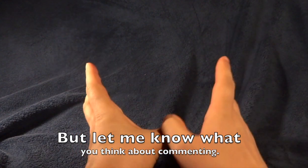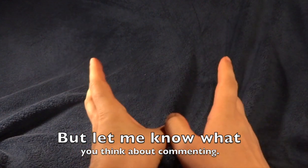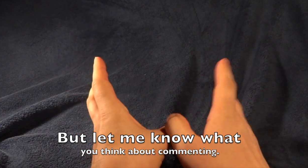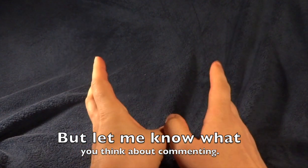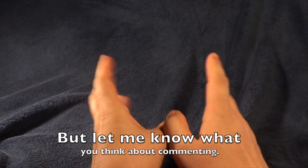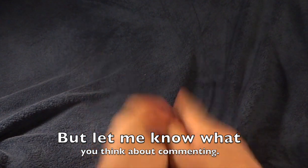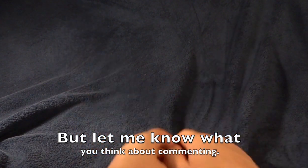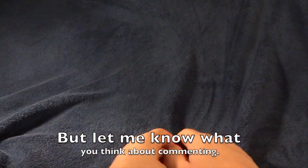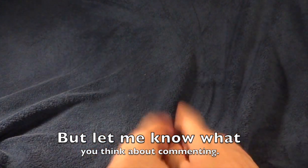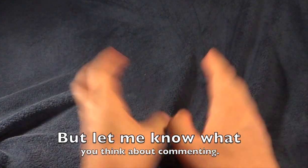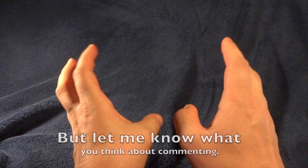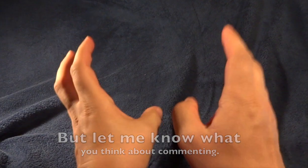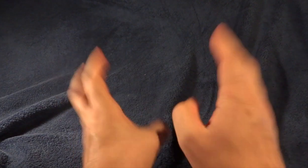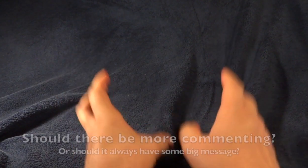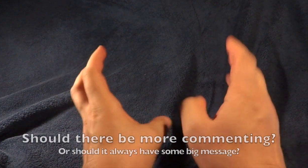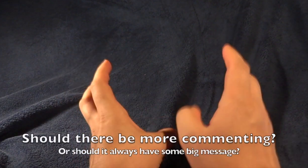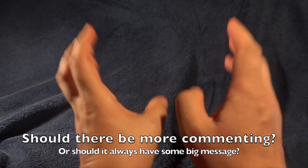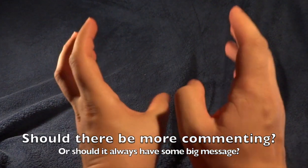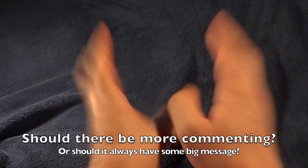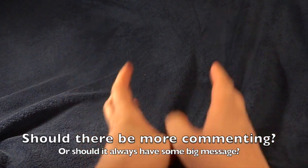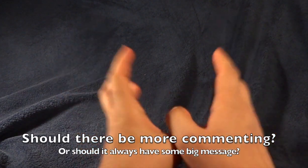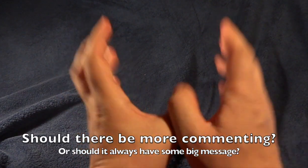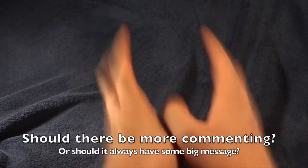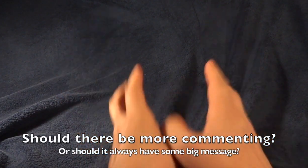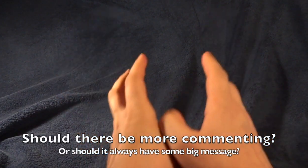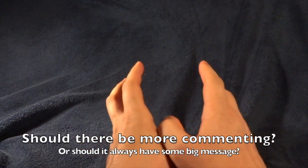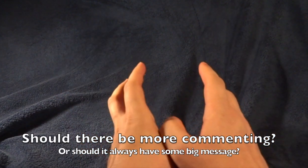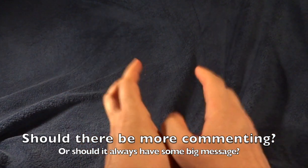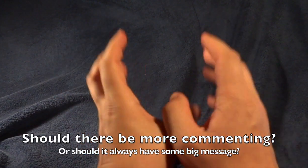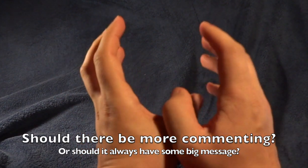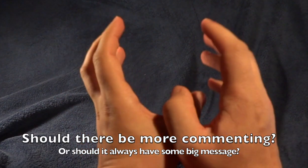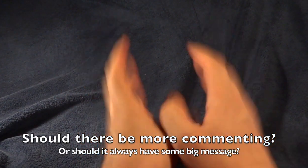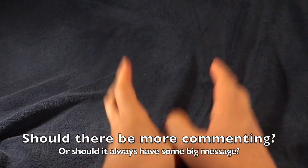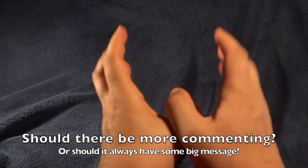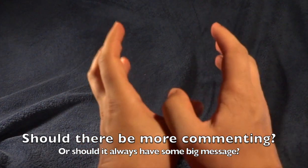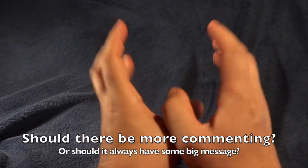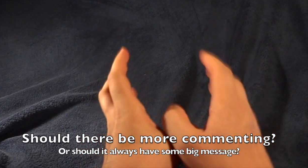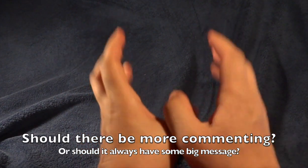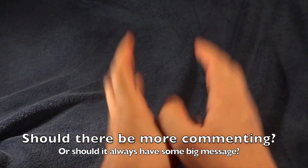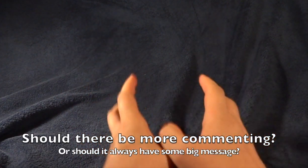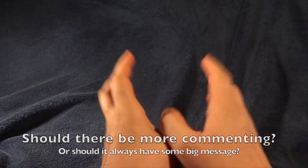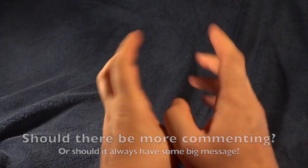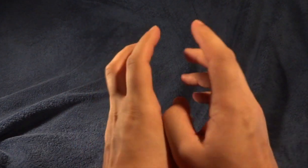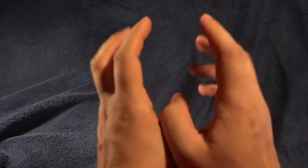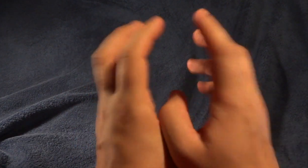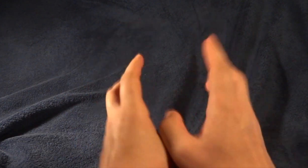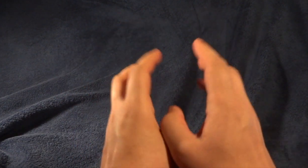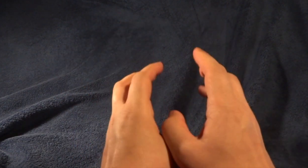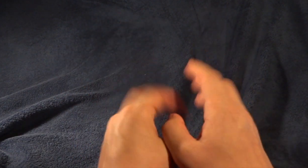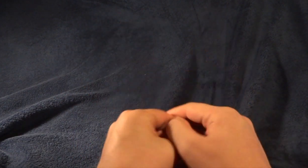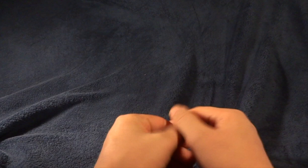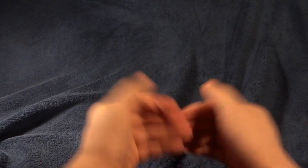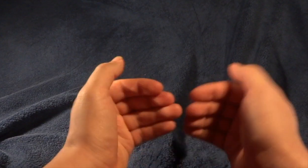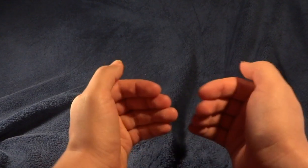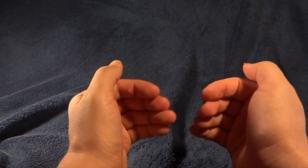have to comment. This, I don't mean that about this video that way. I'm talking about